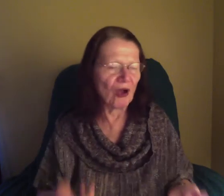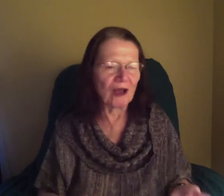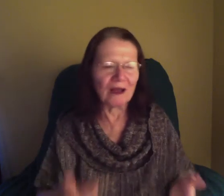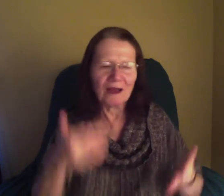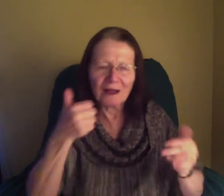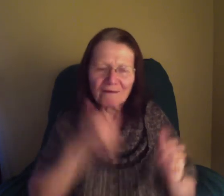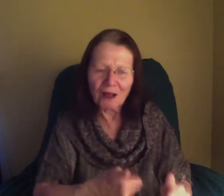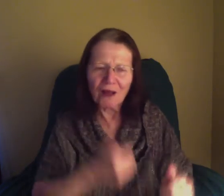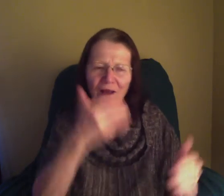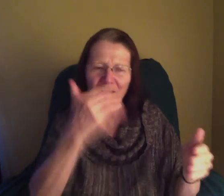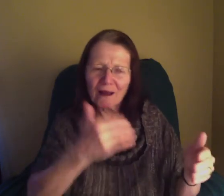game,